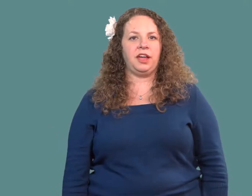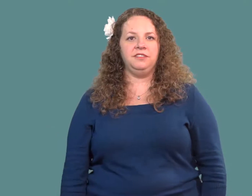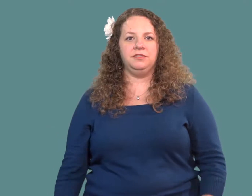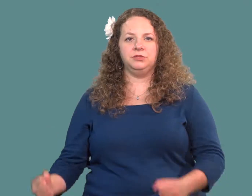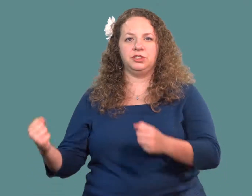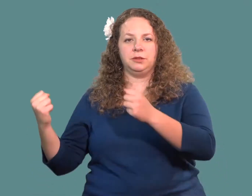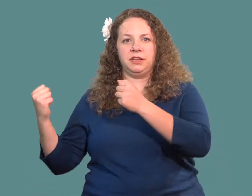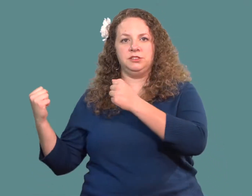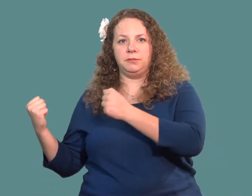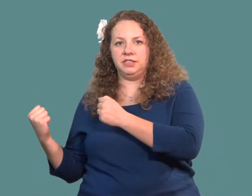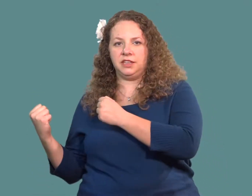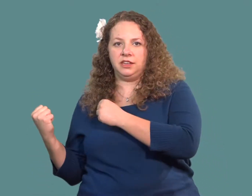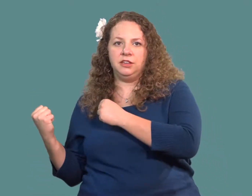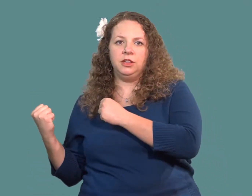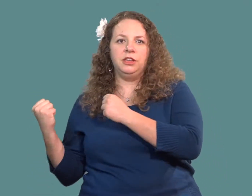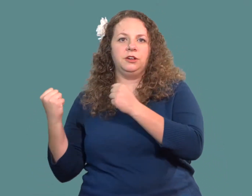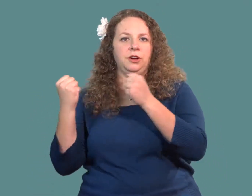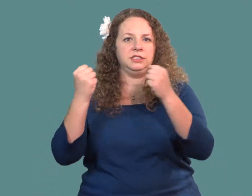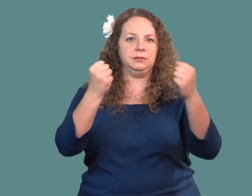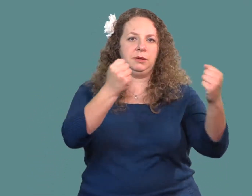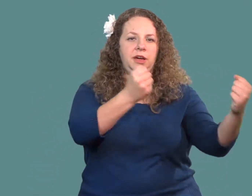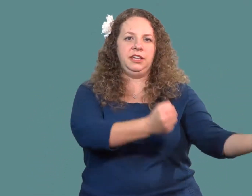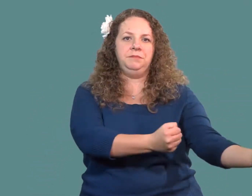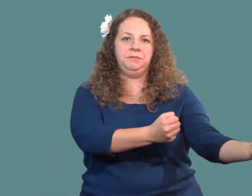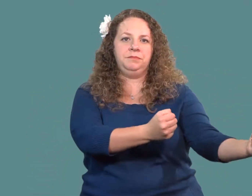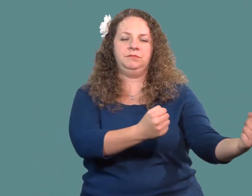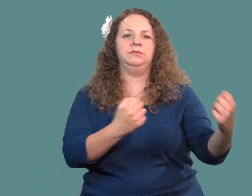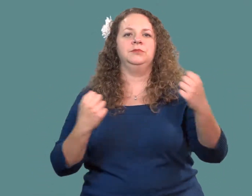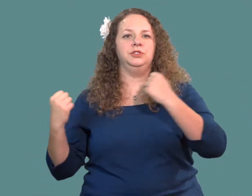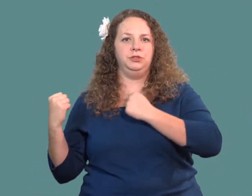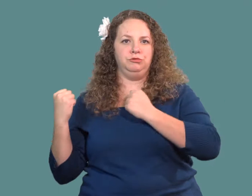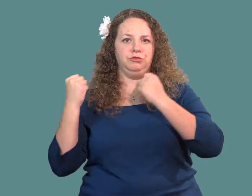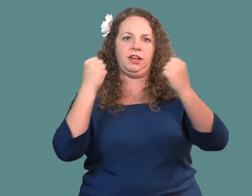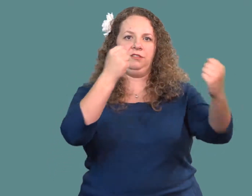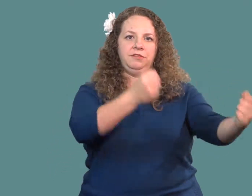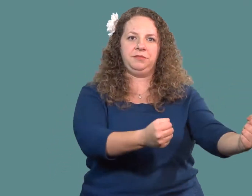Drive, starts on my dominant side and crosses my body. To drive,